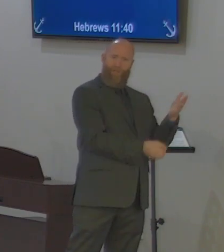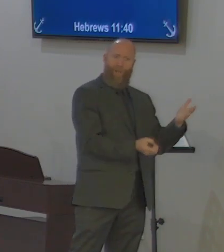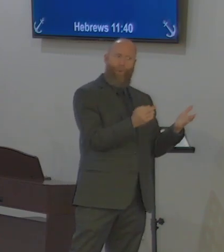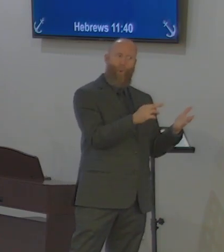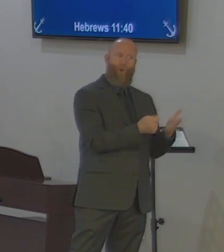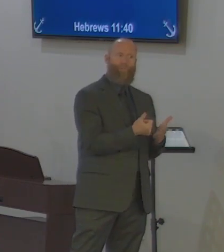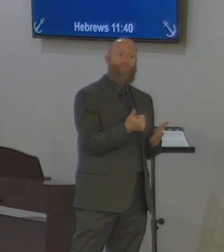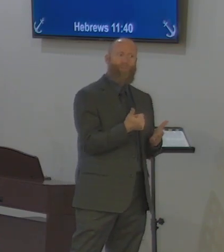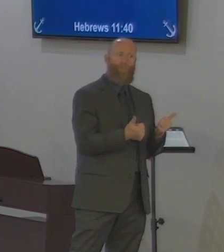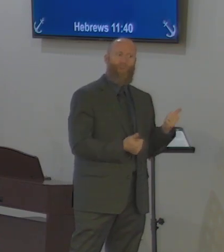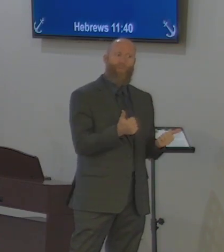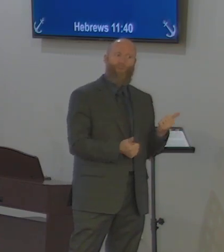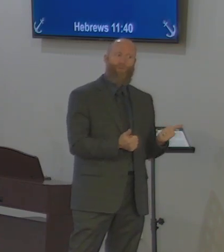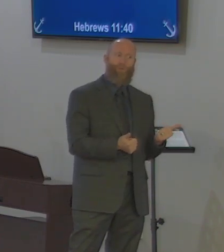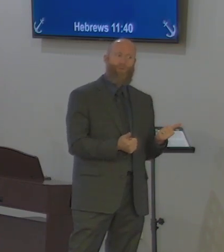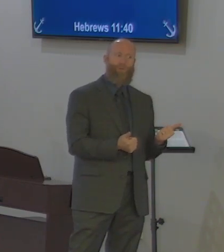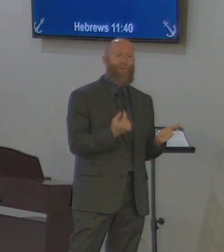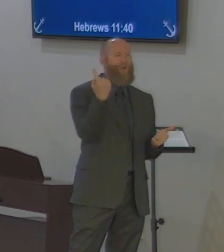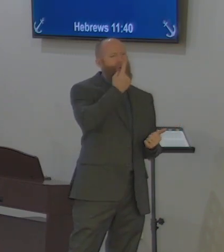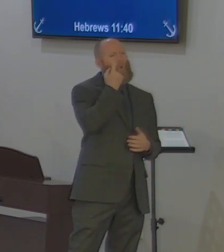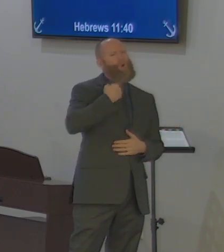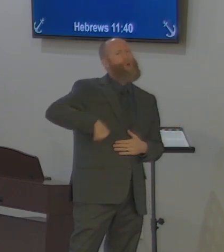Will your accomplishments be mentioned?